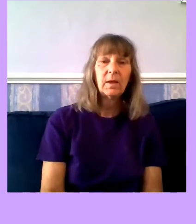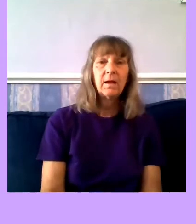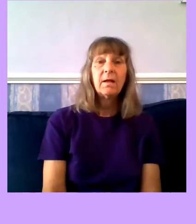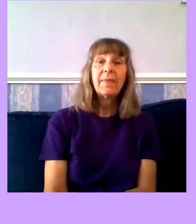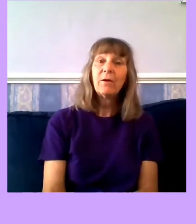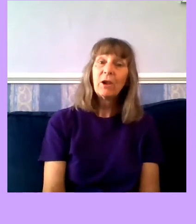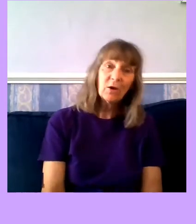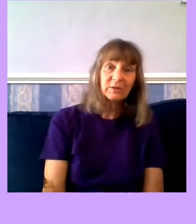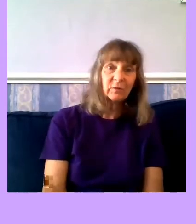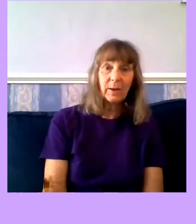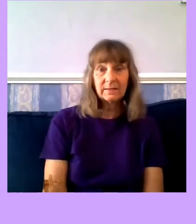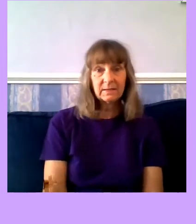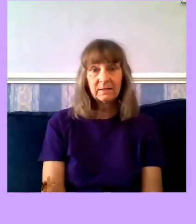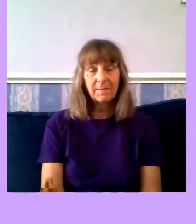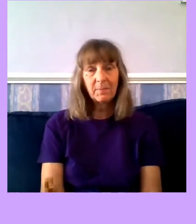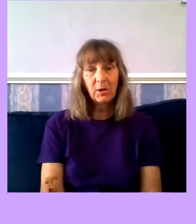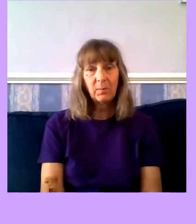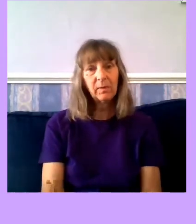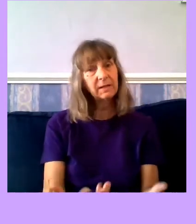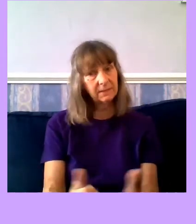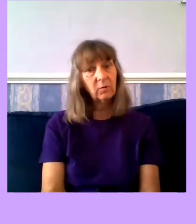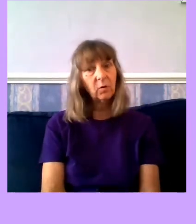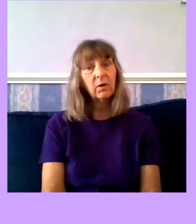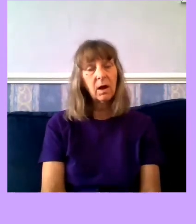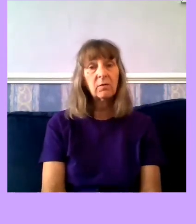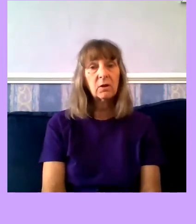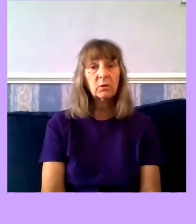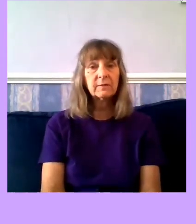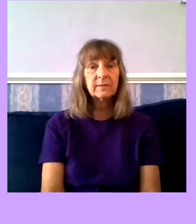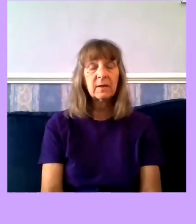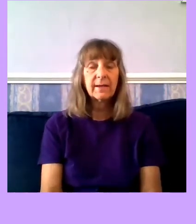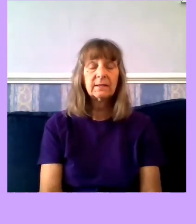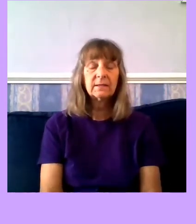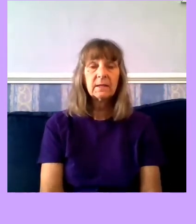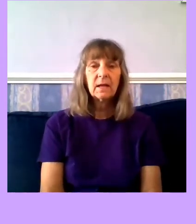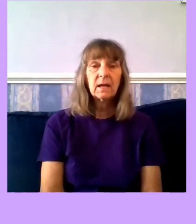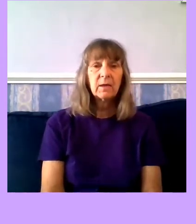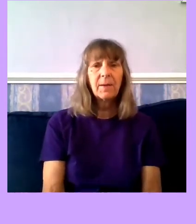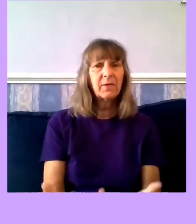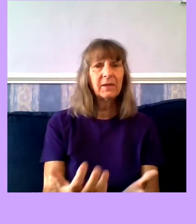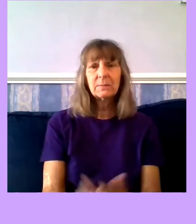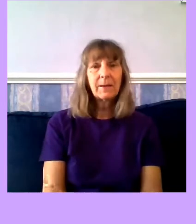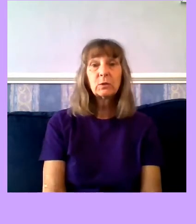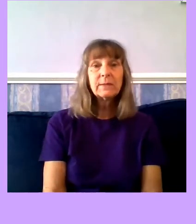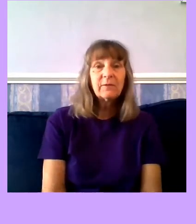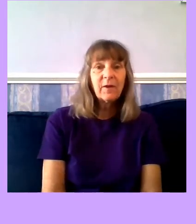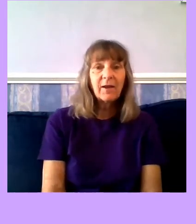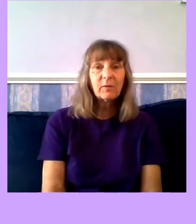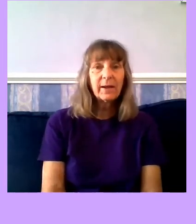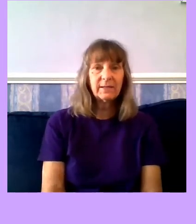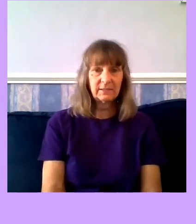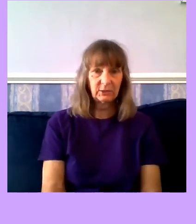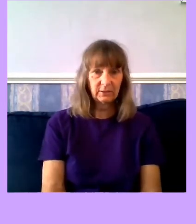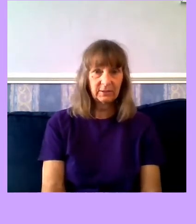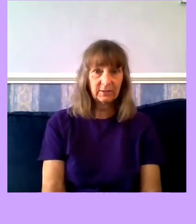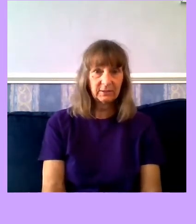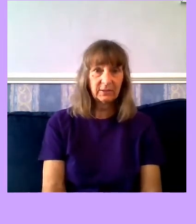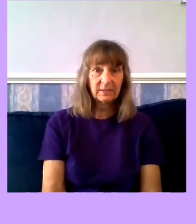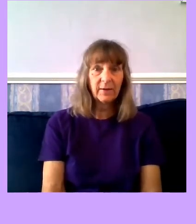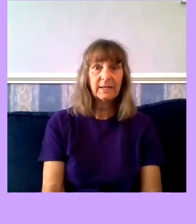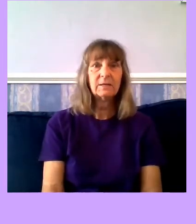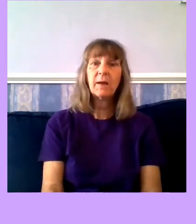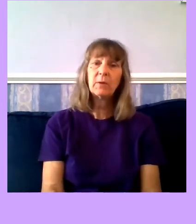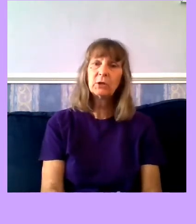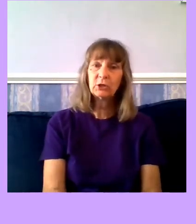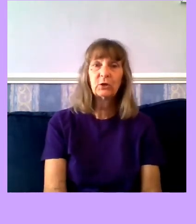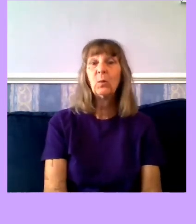Purple. There are lots of ways to sign purple, as there are a lot of signs. About, I think there's about 25 ways to